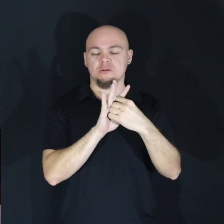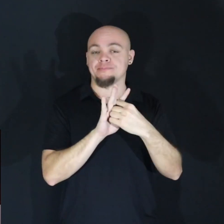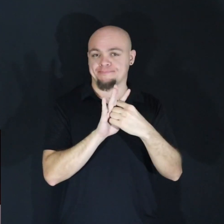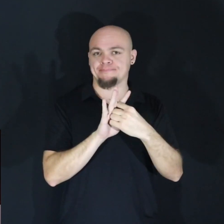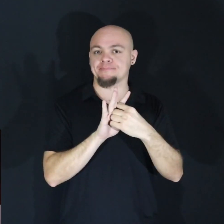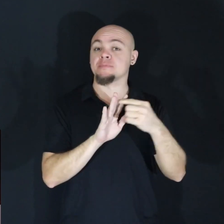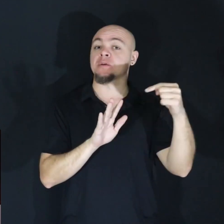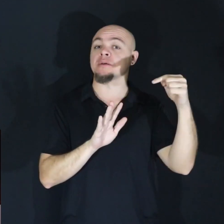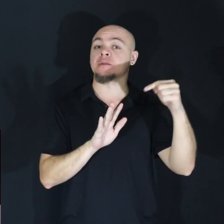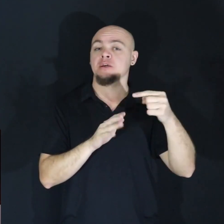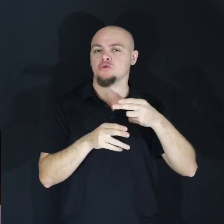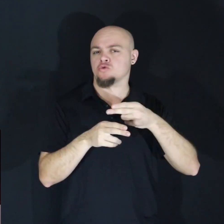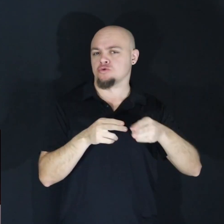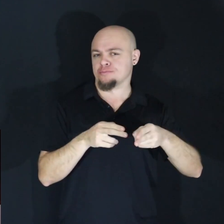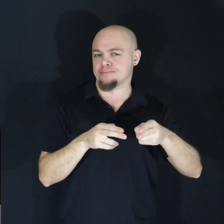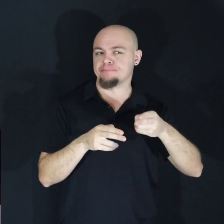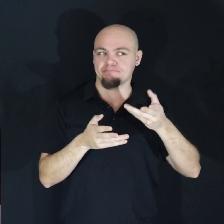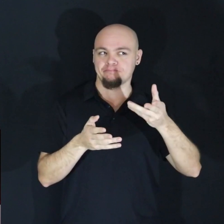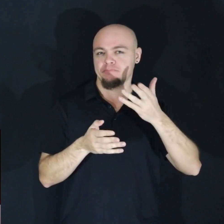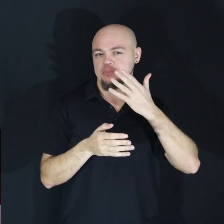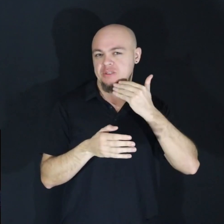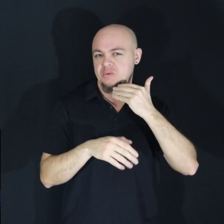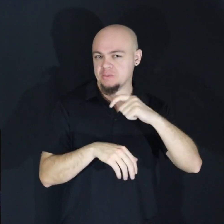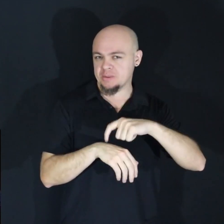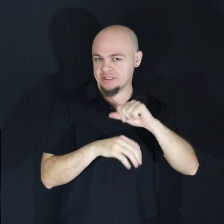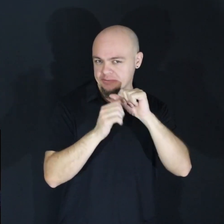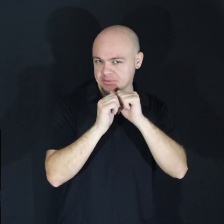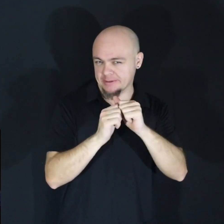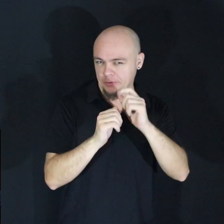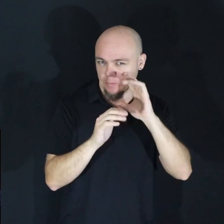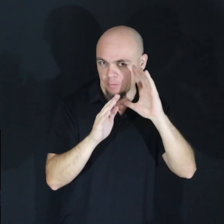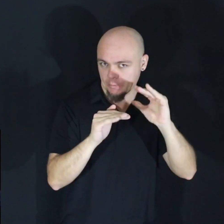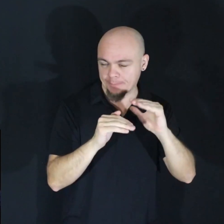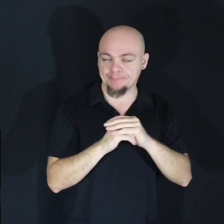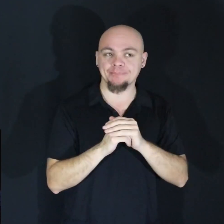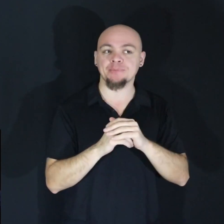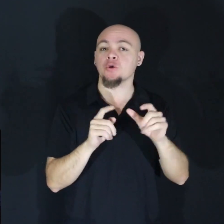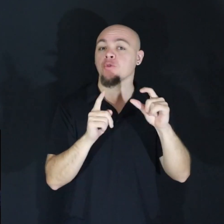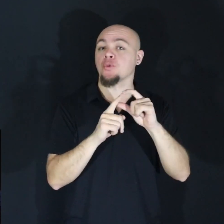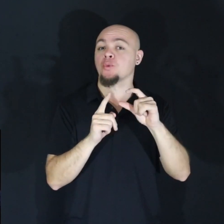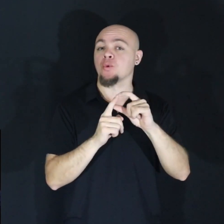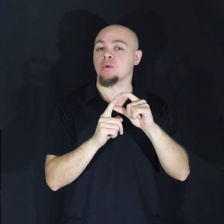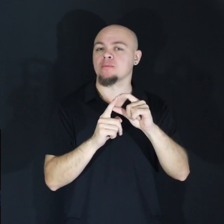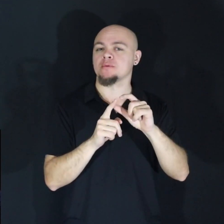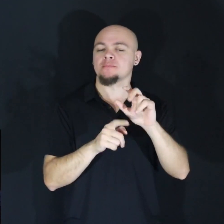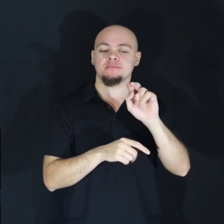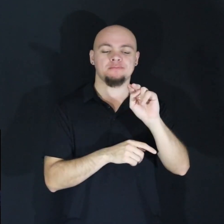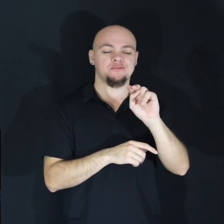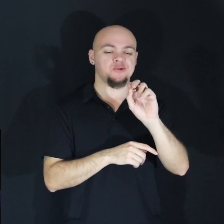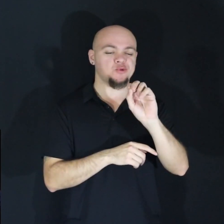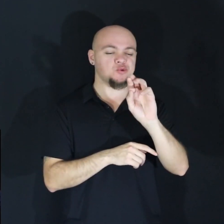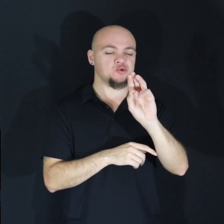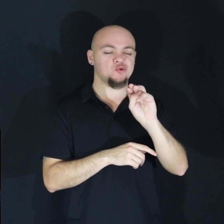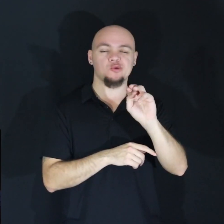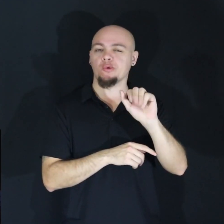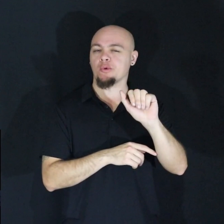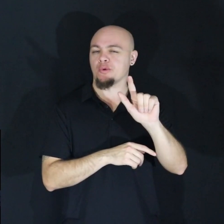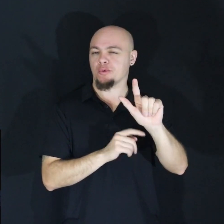During this short, but hopefully very sweet time together, you're going to hear me use the word normal quite